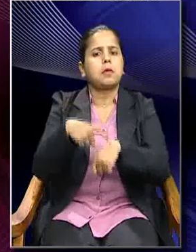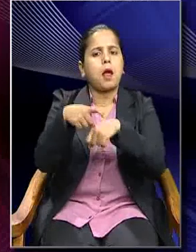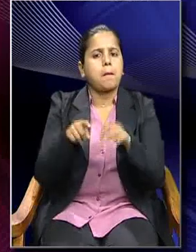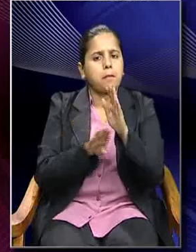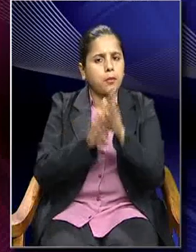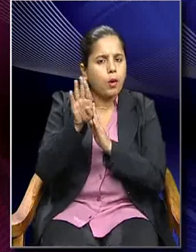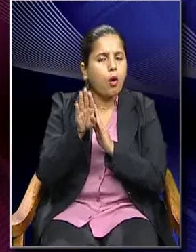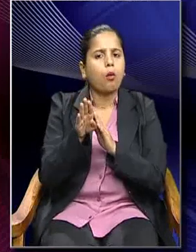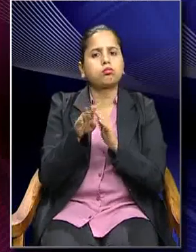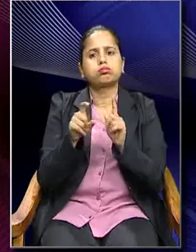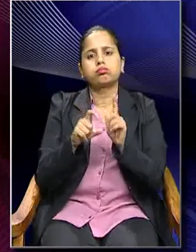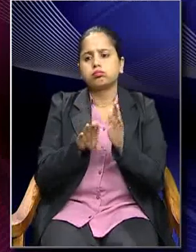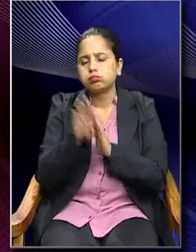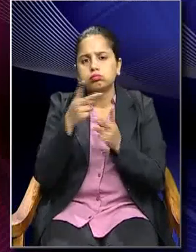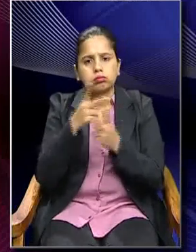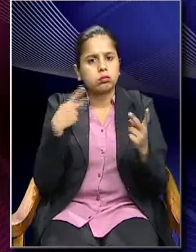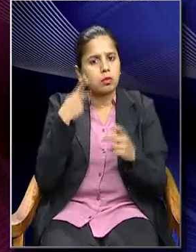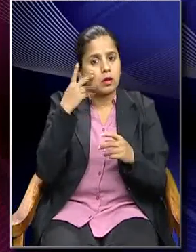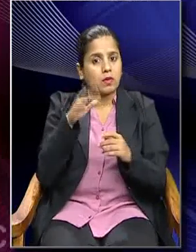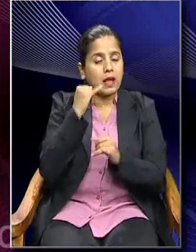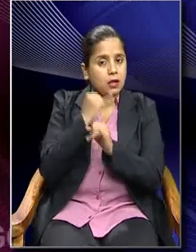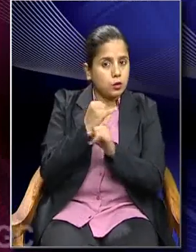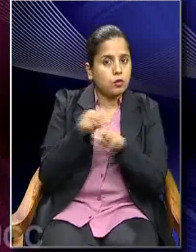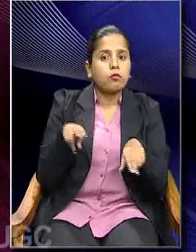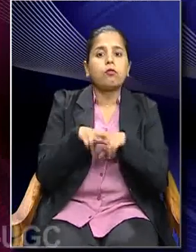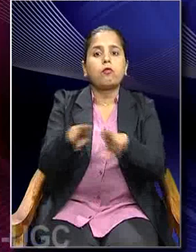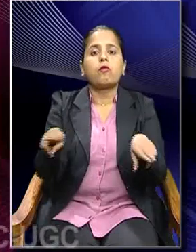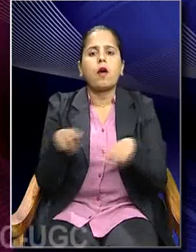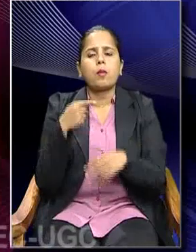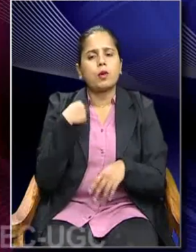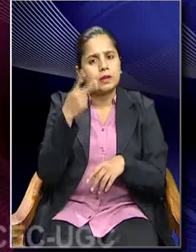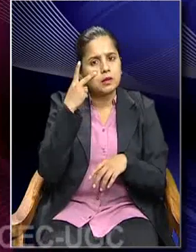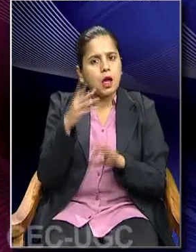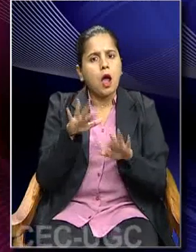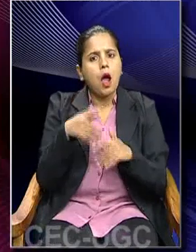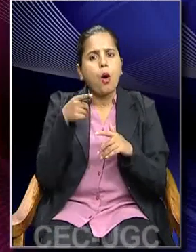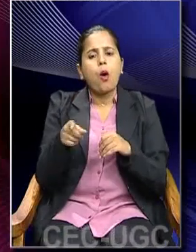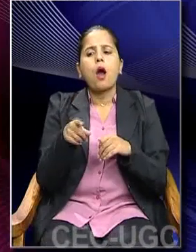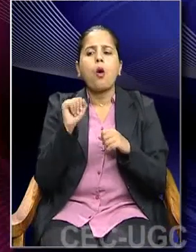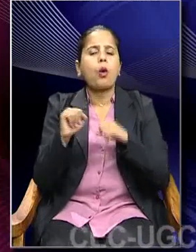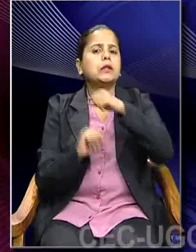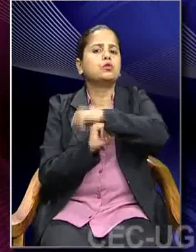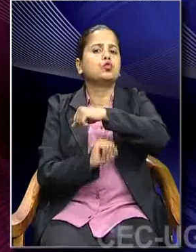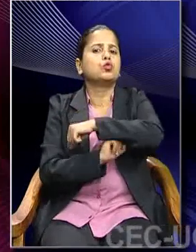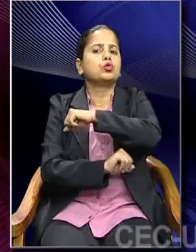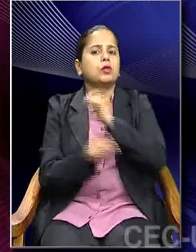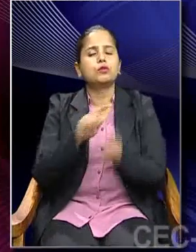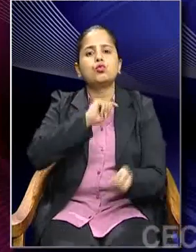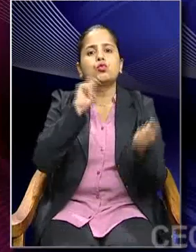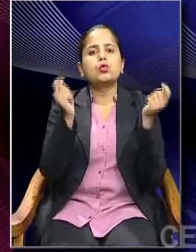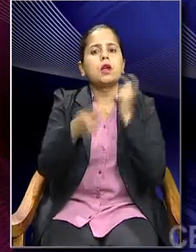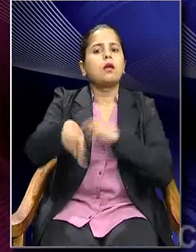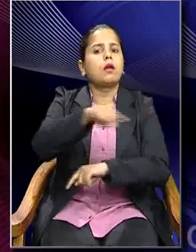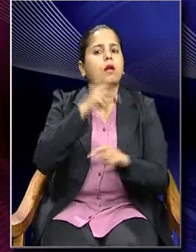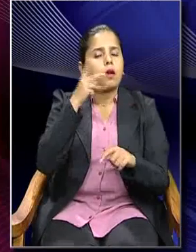with development. So we have the institution of family, and we see how the structure of the family is changing and